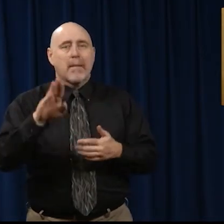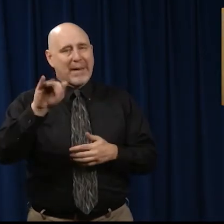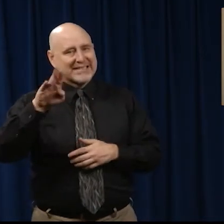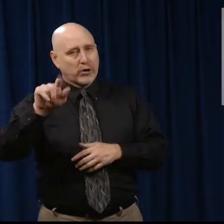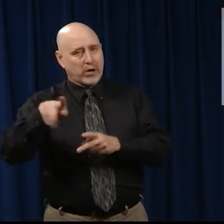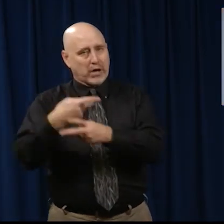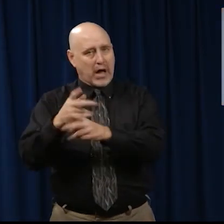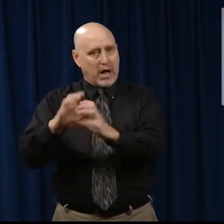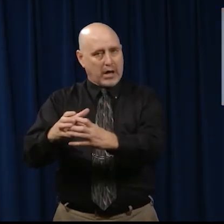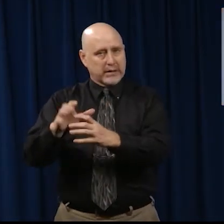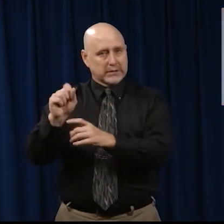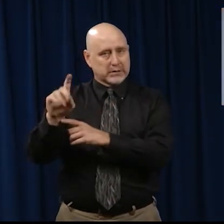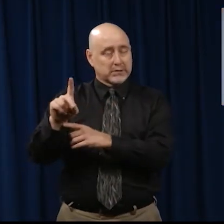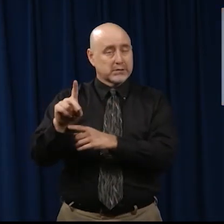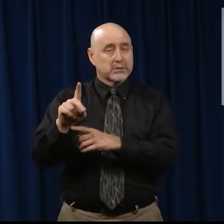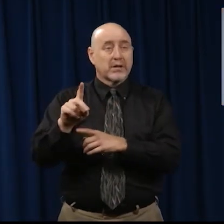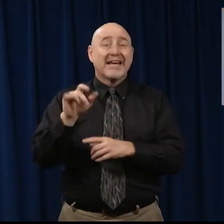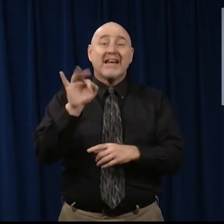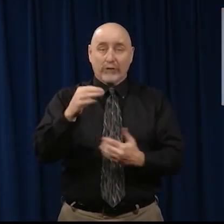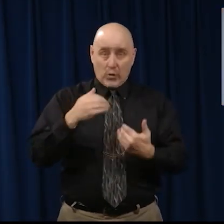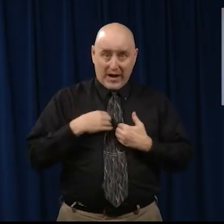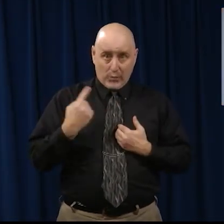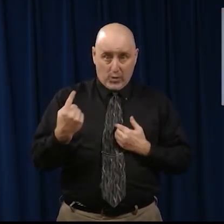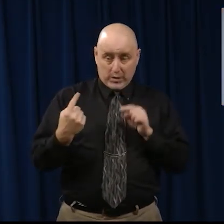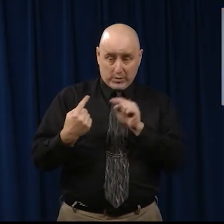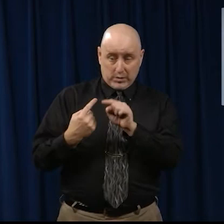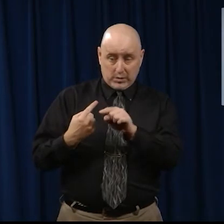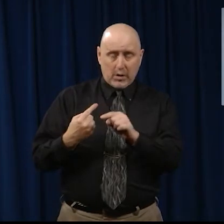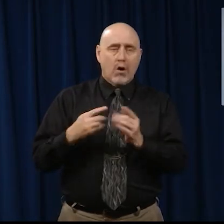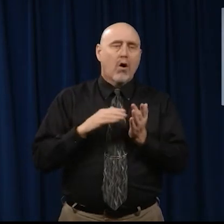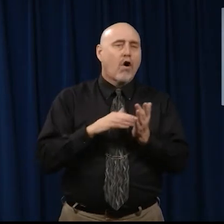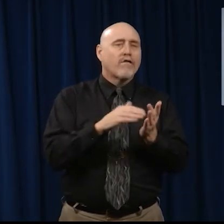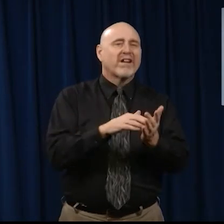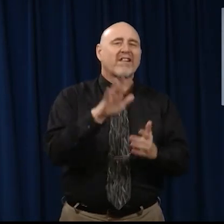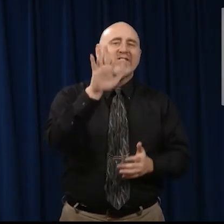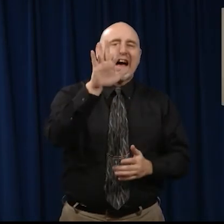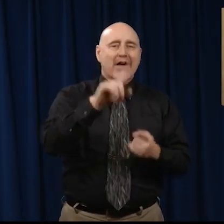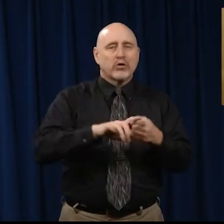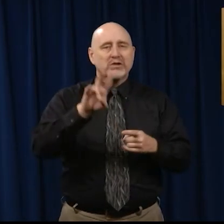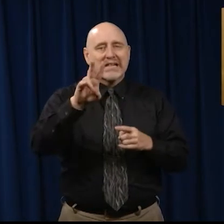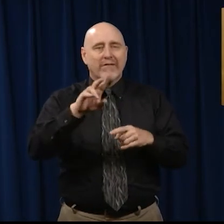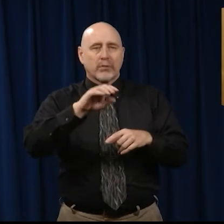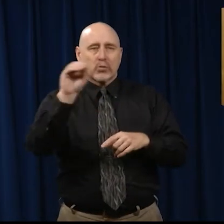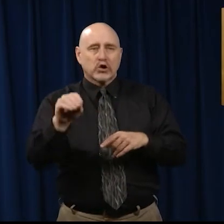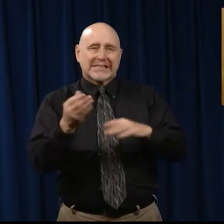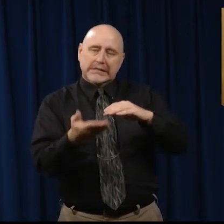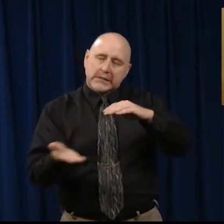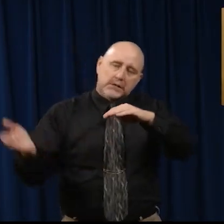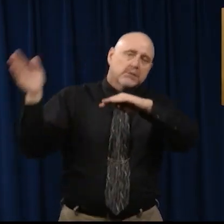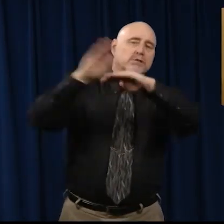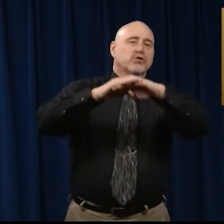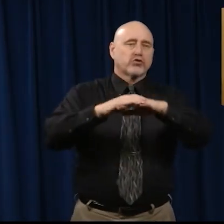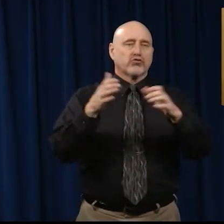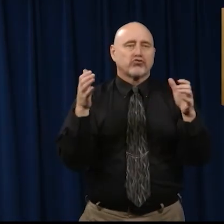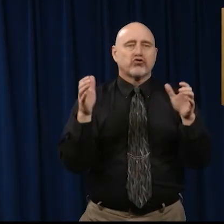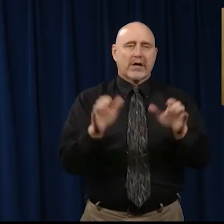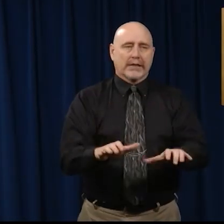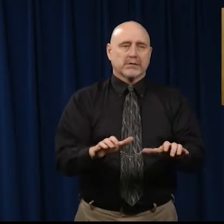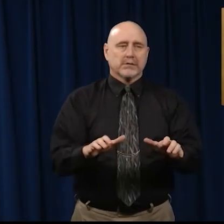especially bacterial sexually transmitted diseases. If you have one, there is many times a 5 to 7% more likely, 5 to